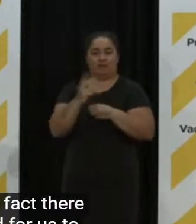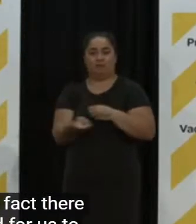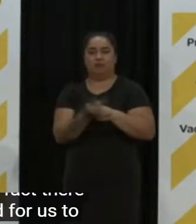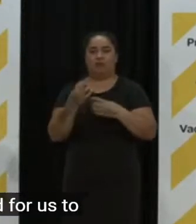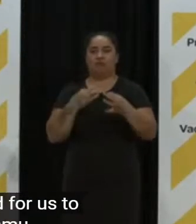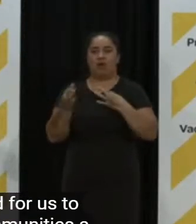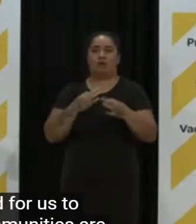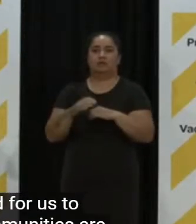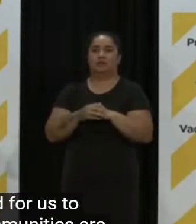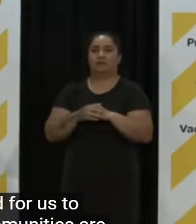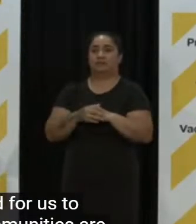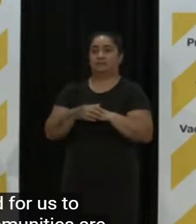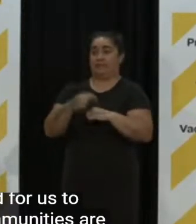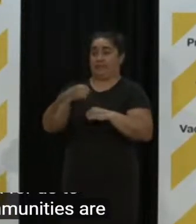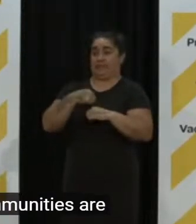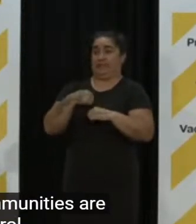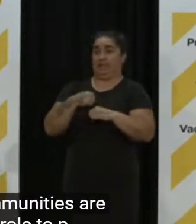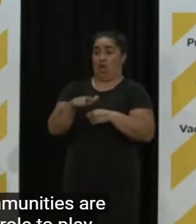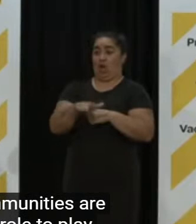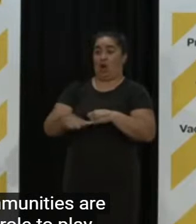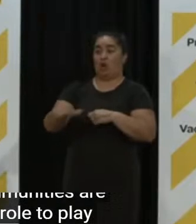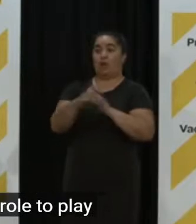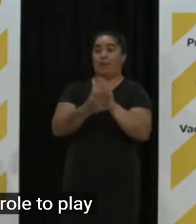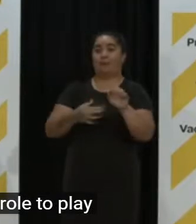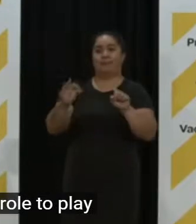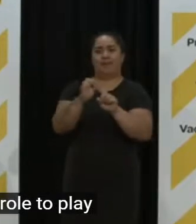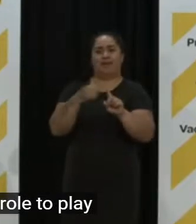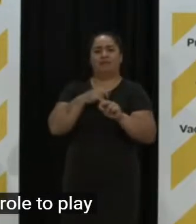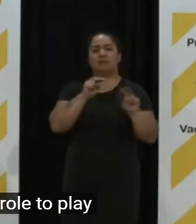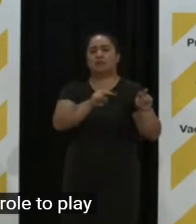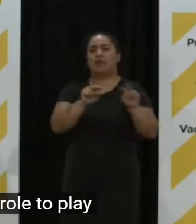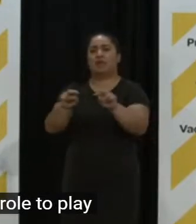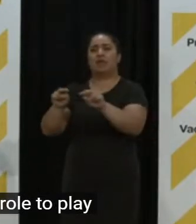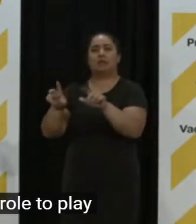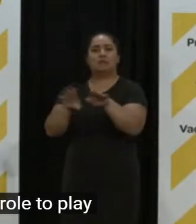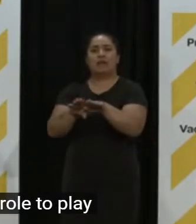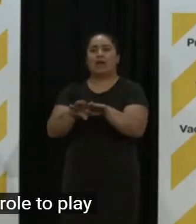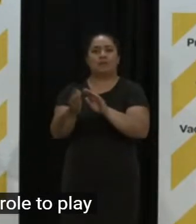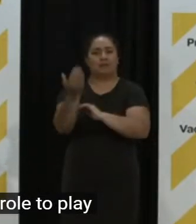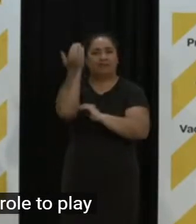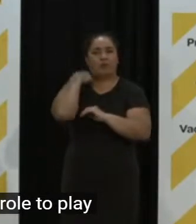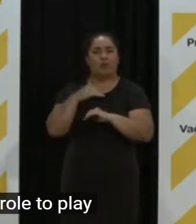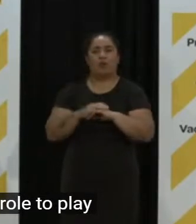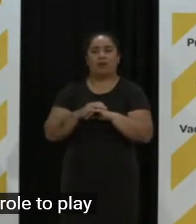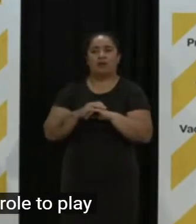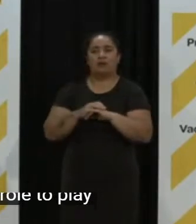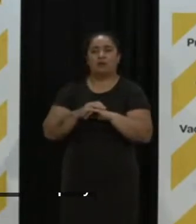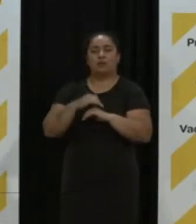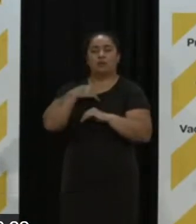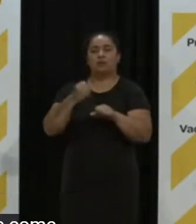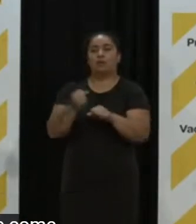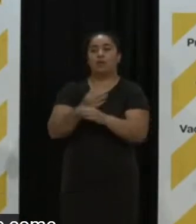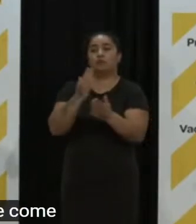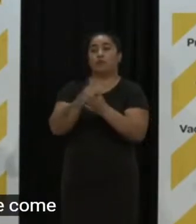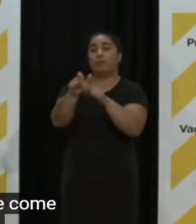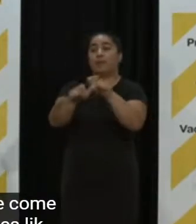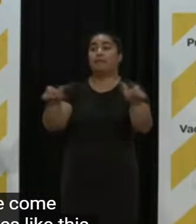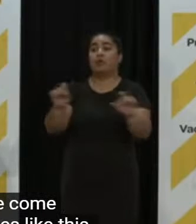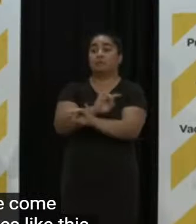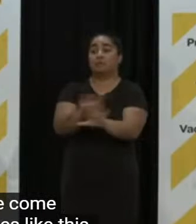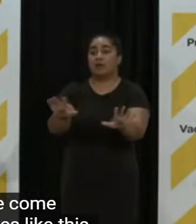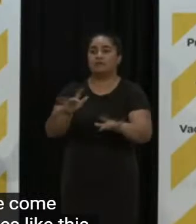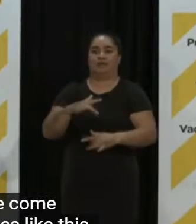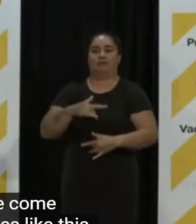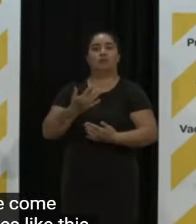a local MP, I've come across circumstances like this, and we do have to make sure people feel safe. We do have to make sure